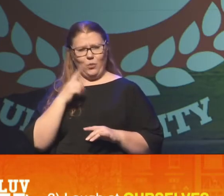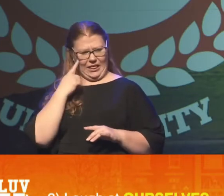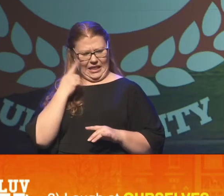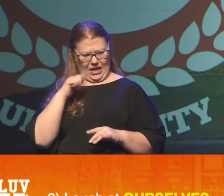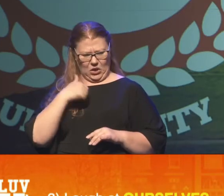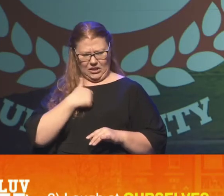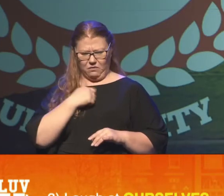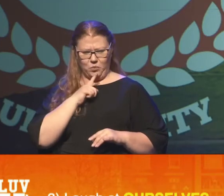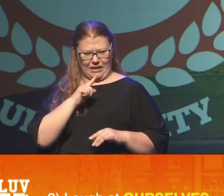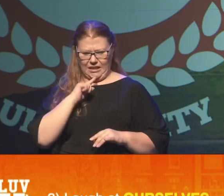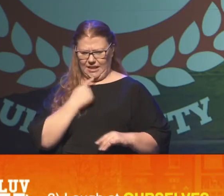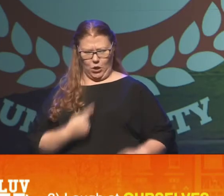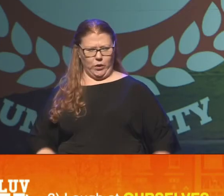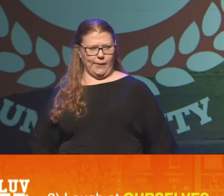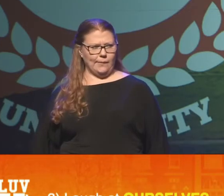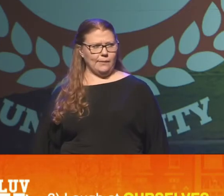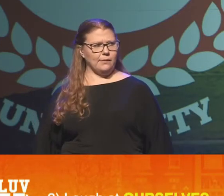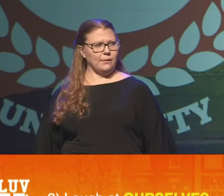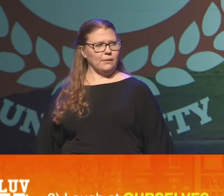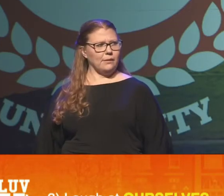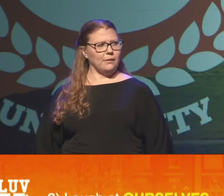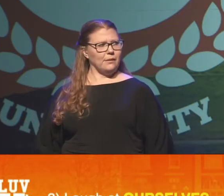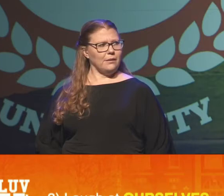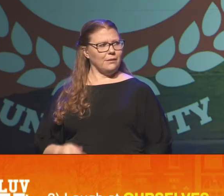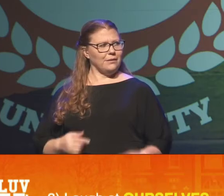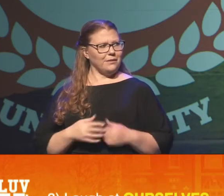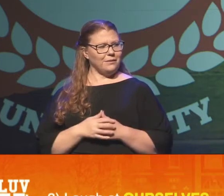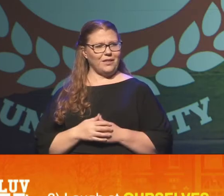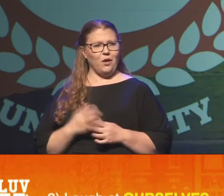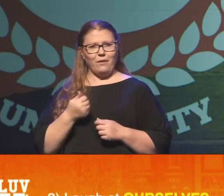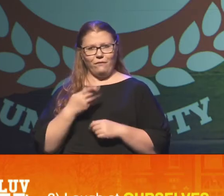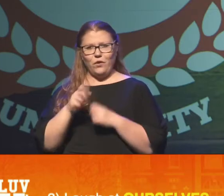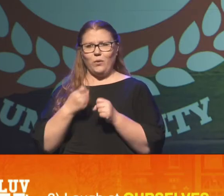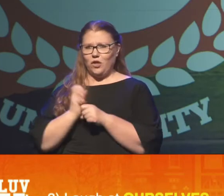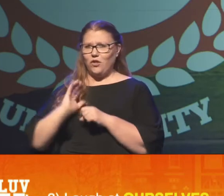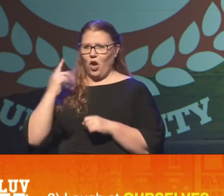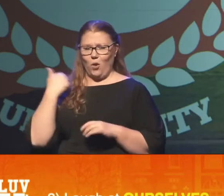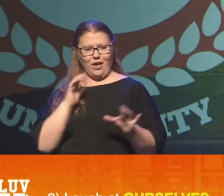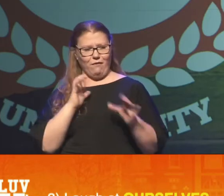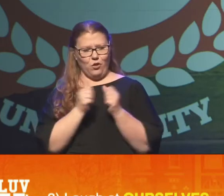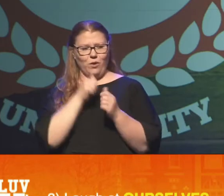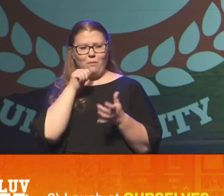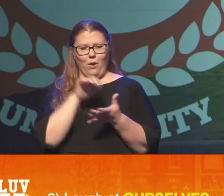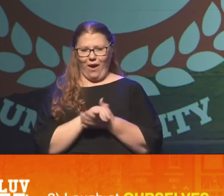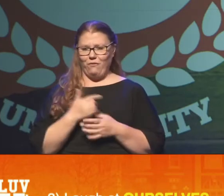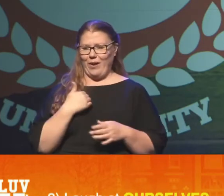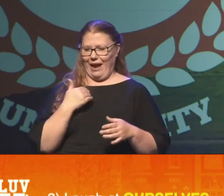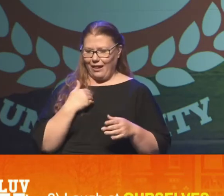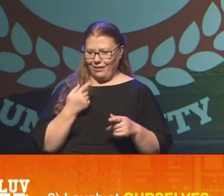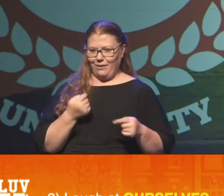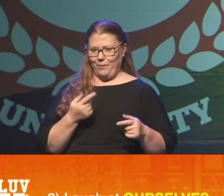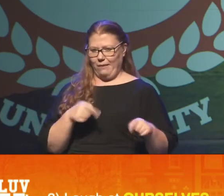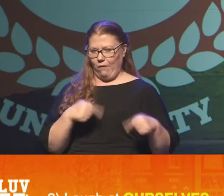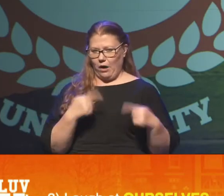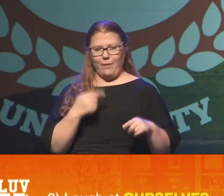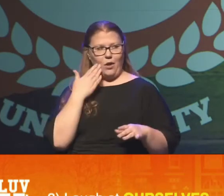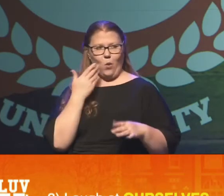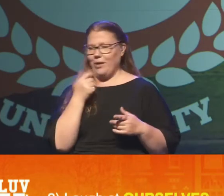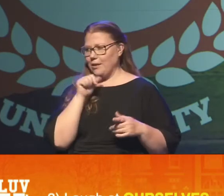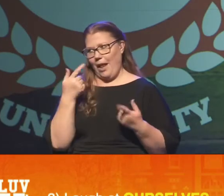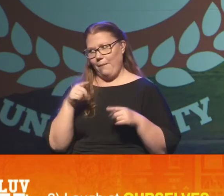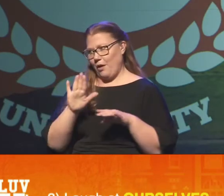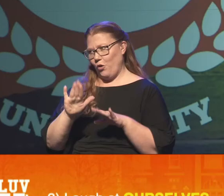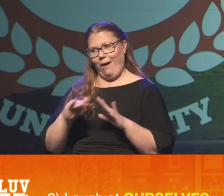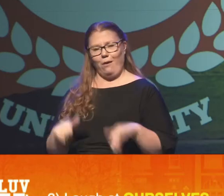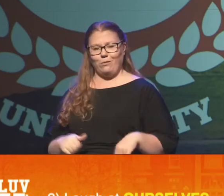we? Don't we? A number of years ago, I was having a conversation with my wife. We'd had a little snit. I know you don't have these, but we'd had